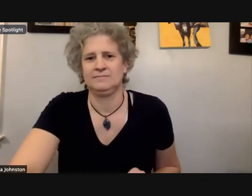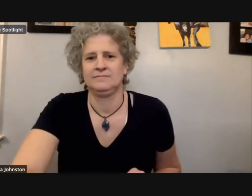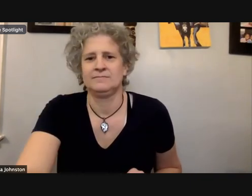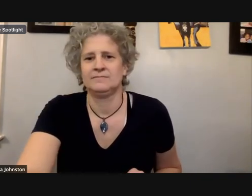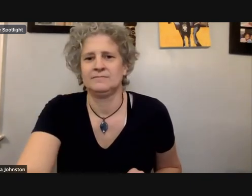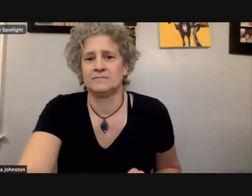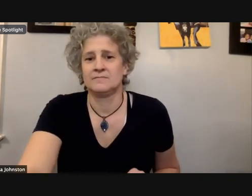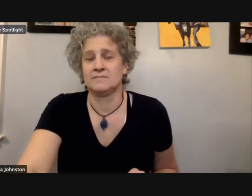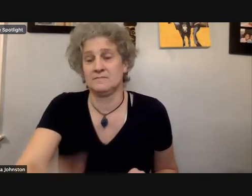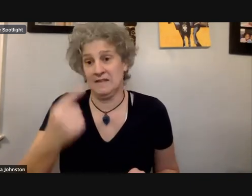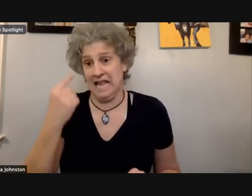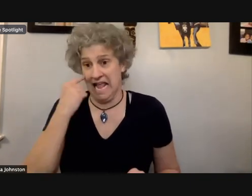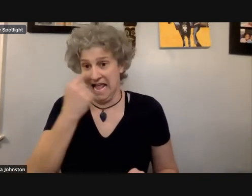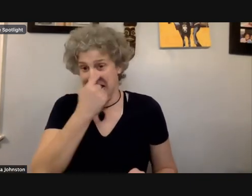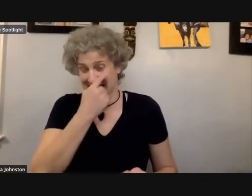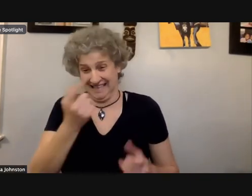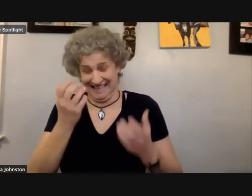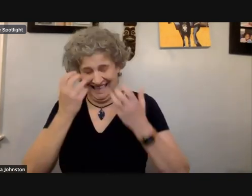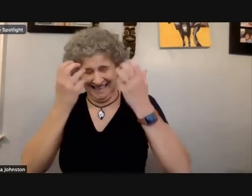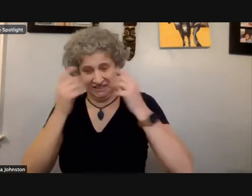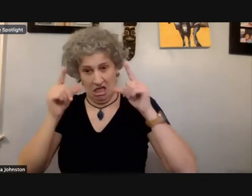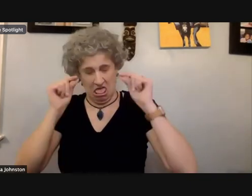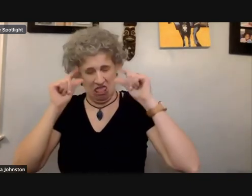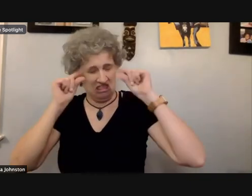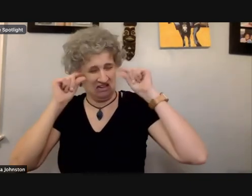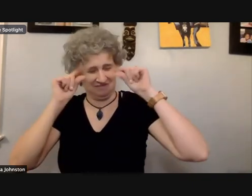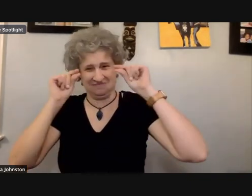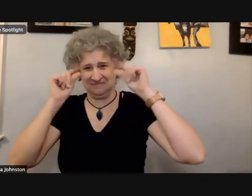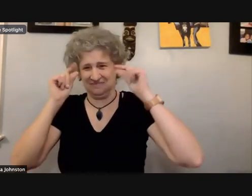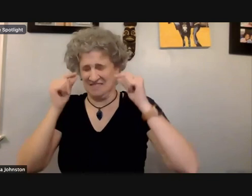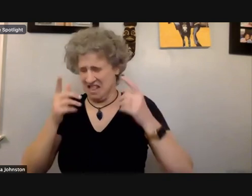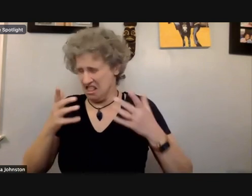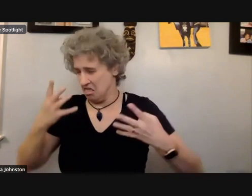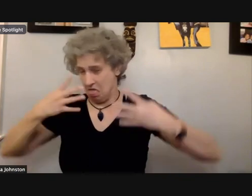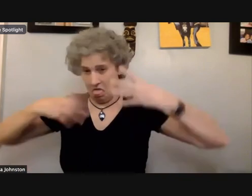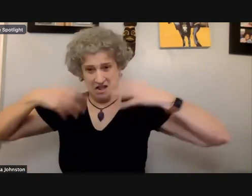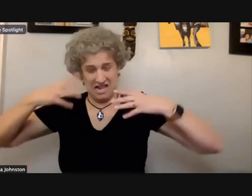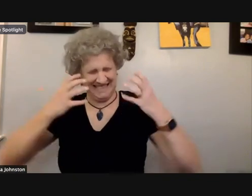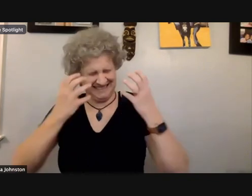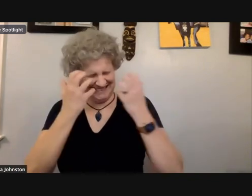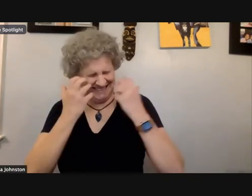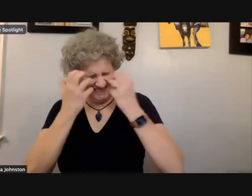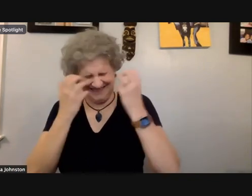Sneezing, these are some of the symptoms. Itchy eyes